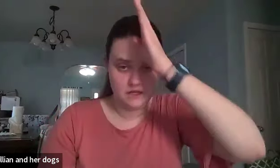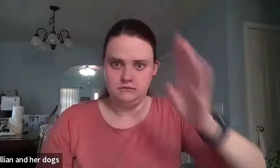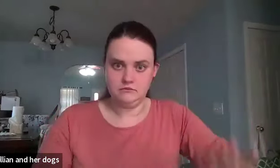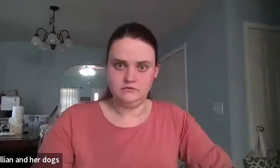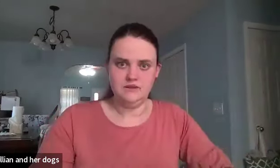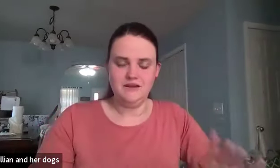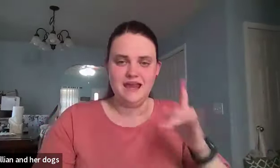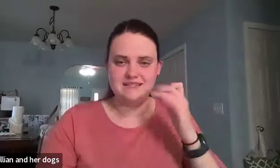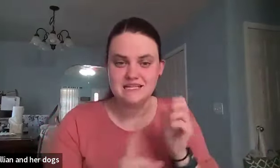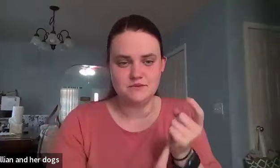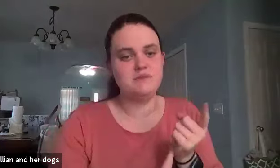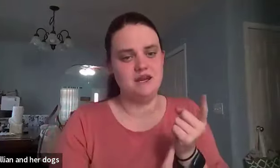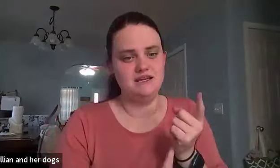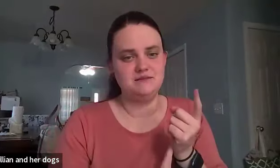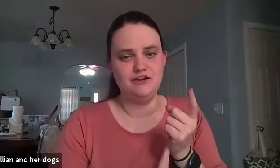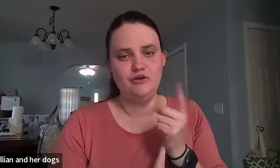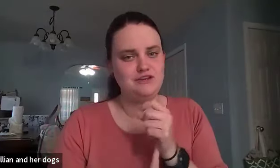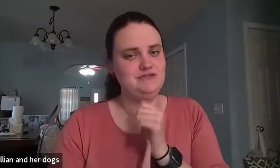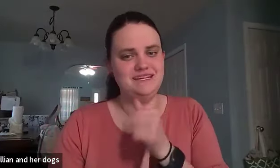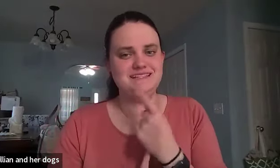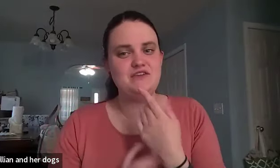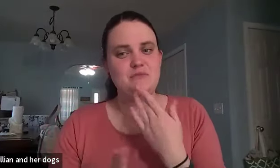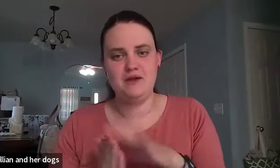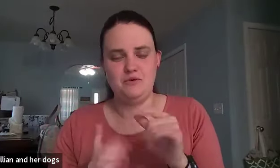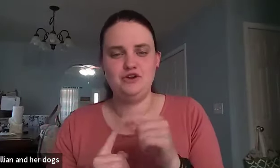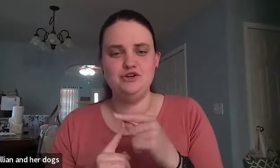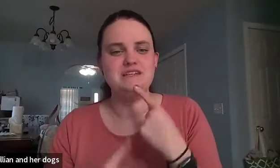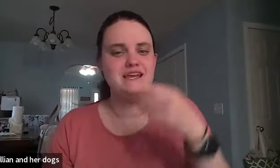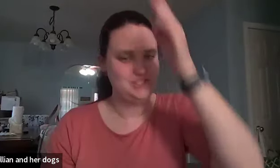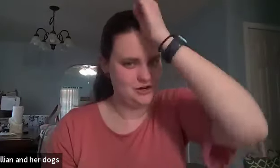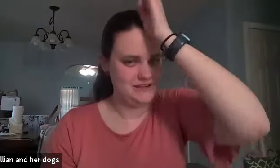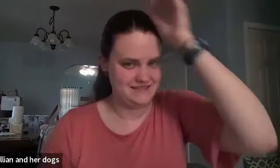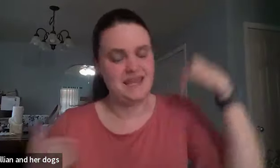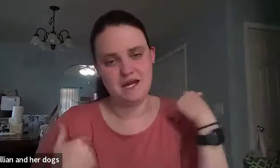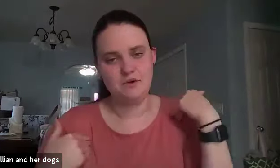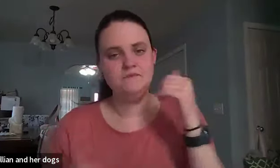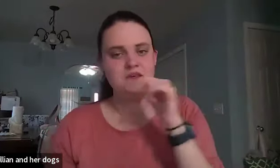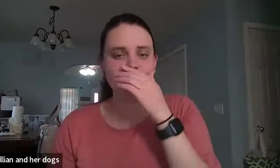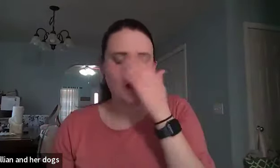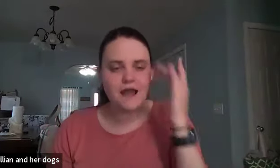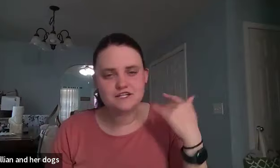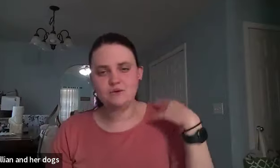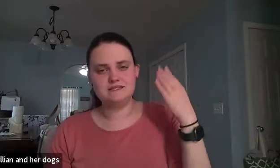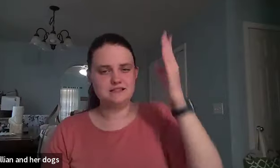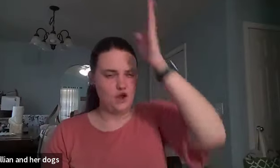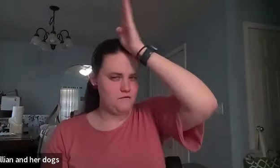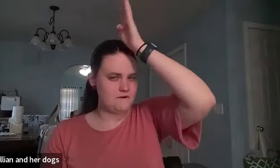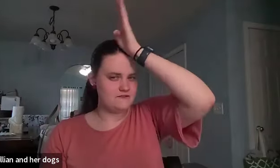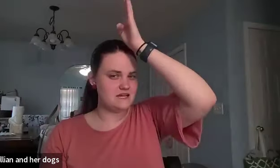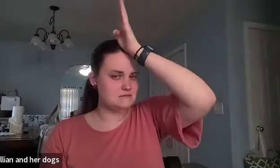like, and it takes me a minute because I'm like, okay, you didn't say the bad word. You're saying shark as the animal. So I just always like to overemphasize